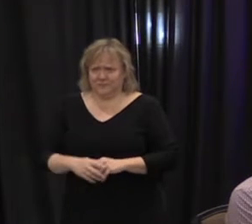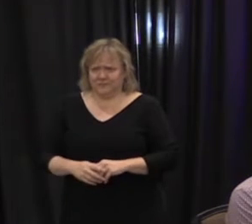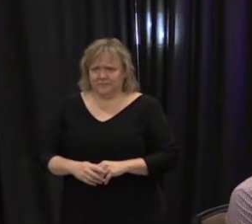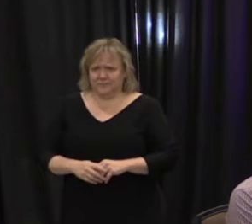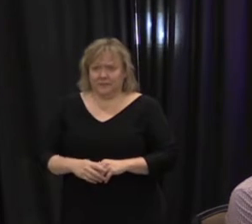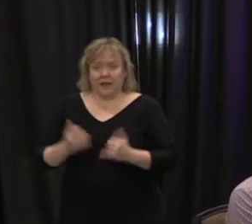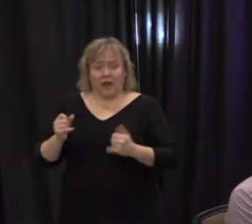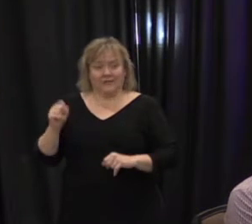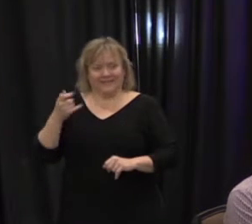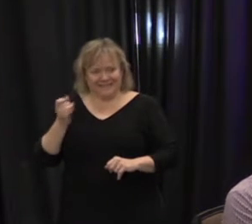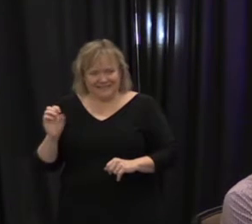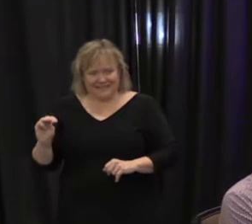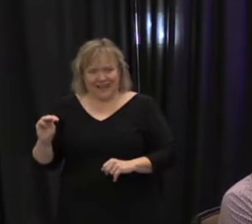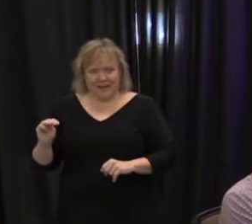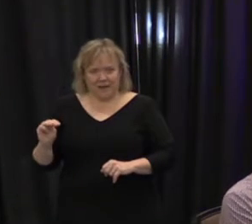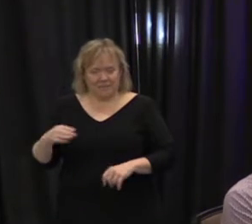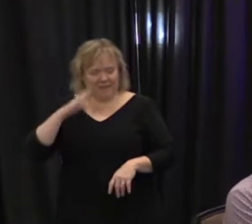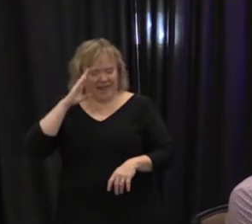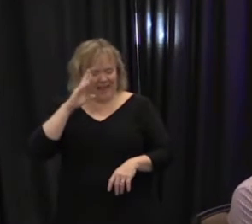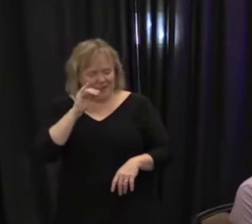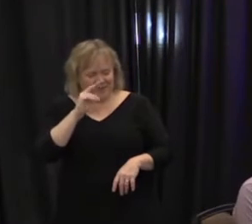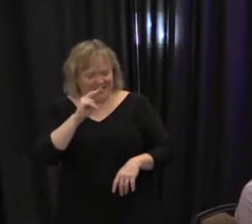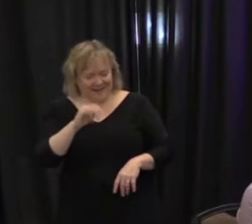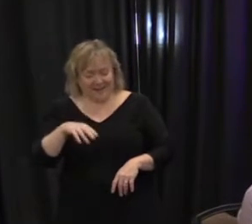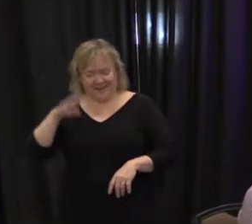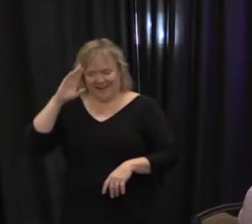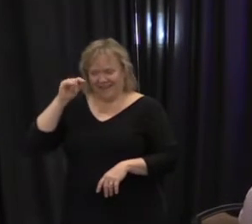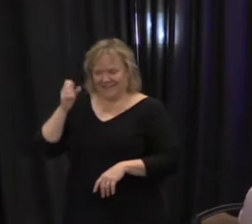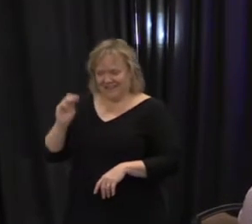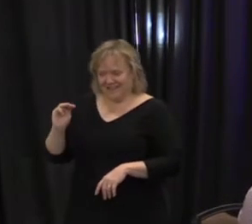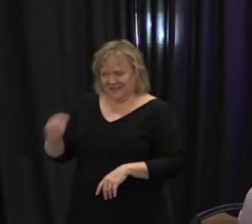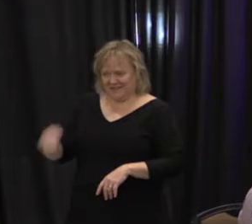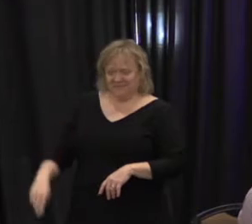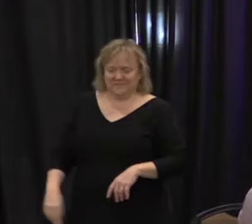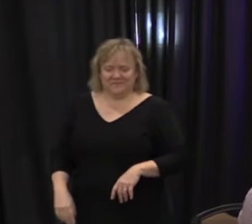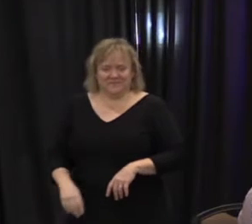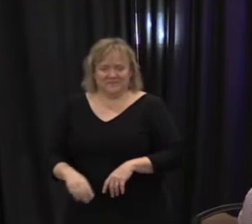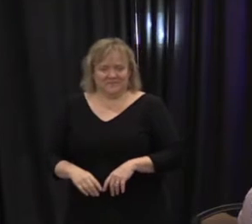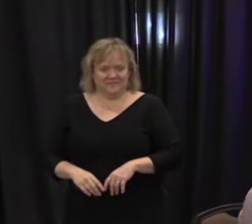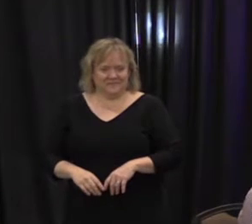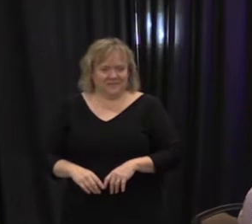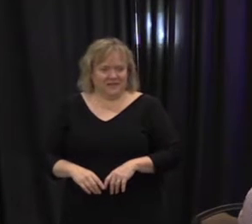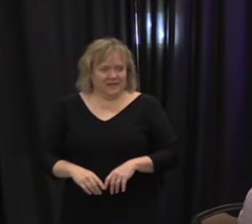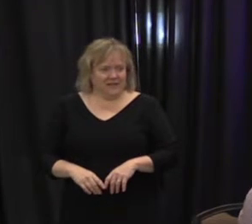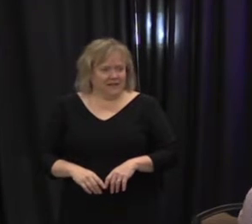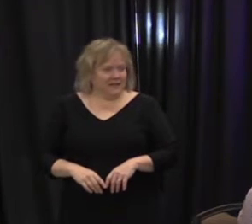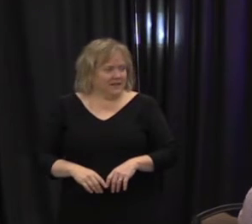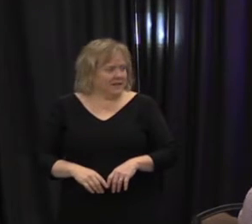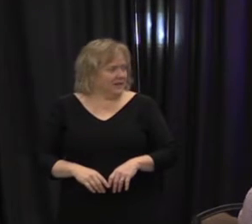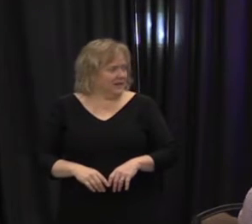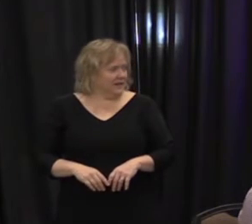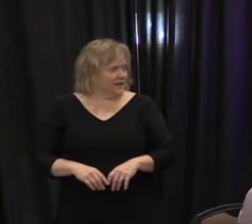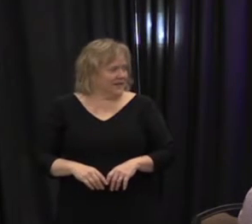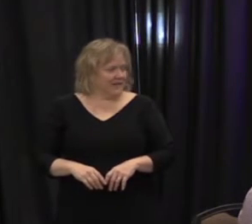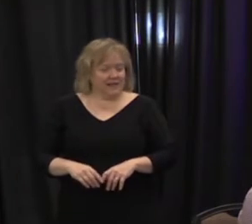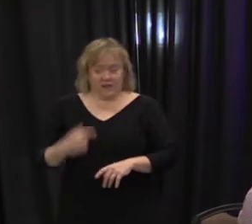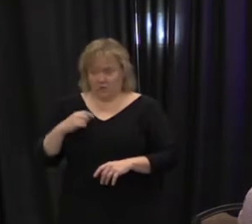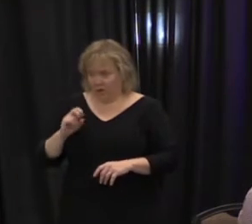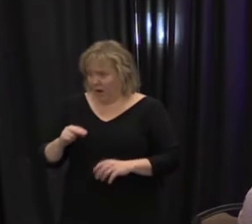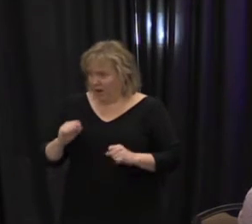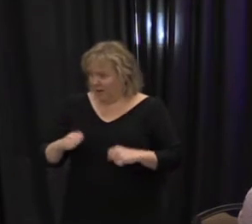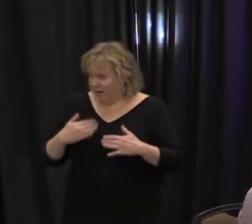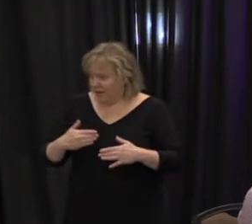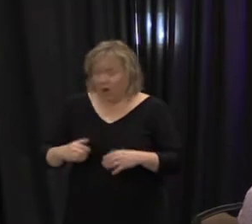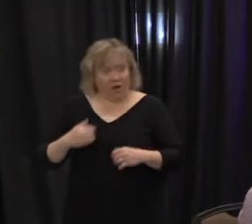So Sam. Hi, Ricky. Hi, Sam. You're on. I'm just on. You're so on. Just go?